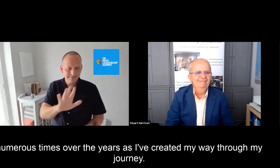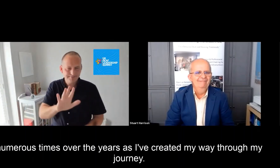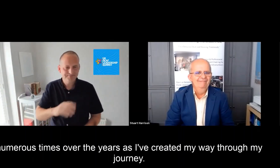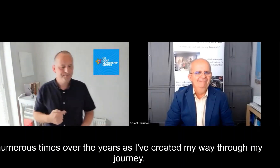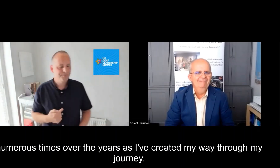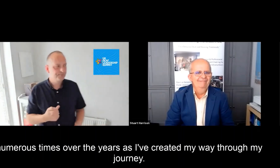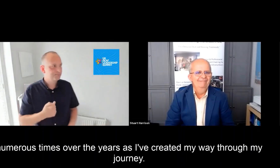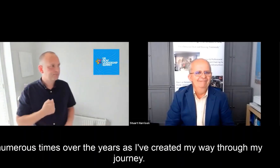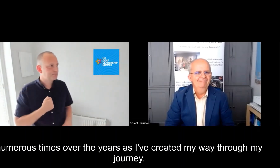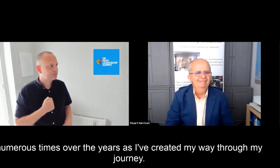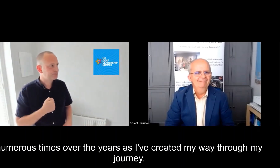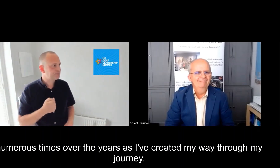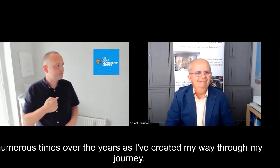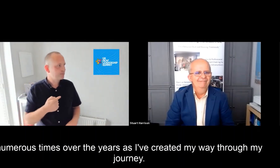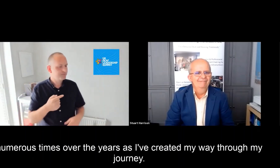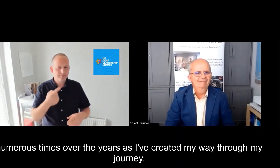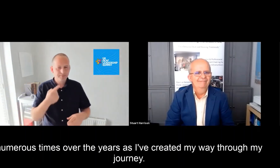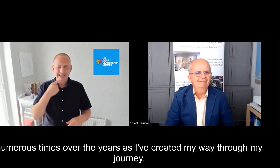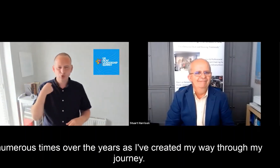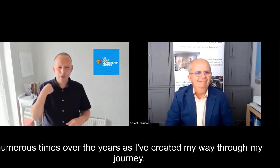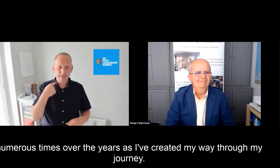the year as I've careered my way through my journey.